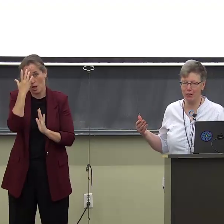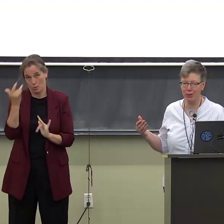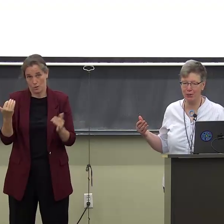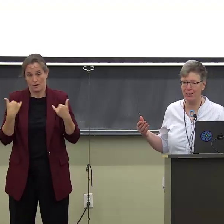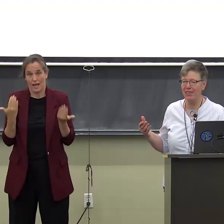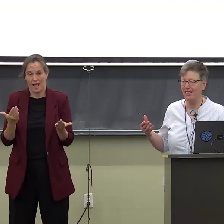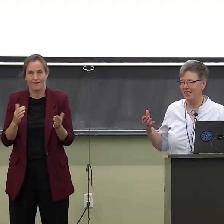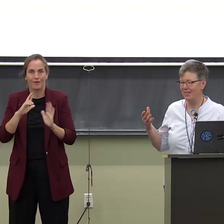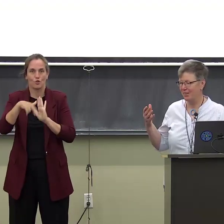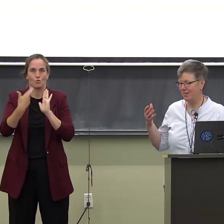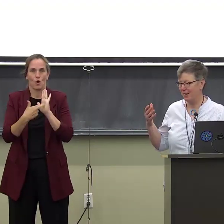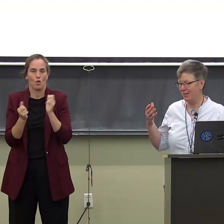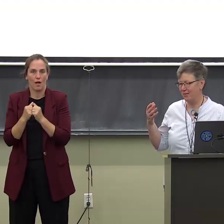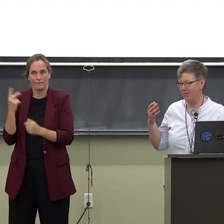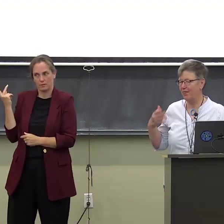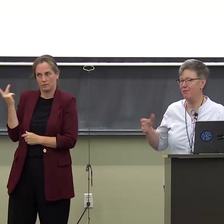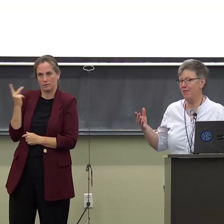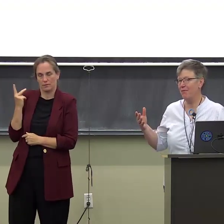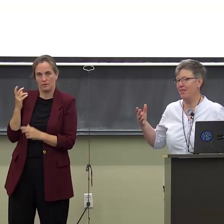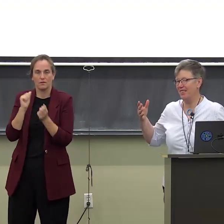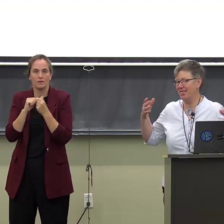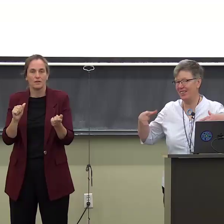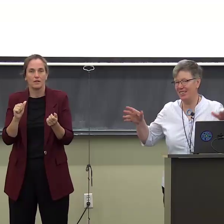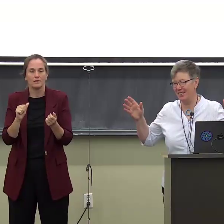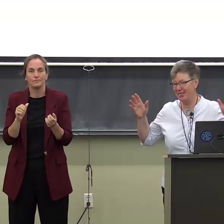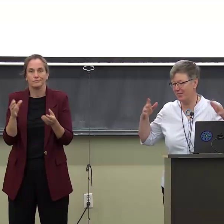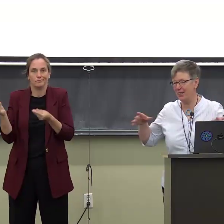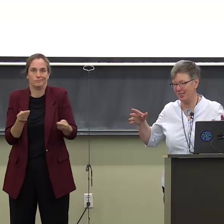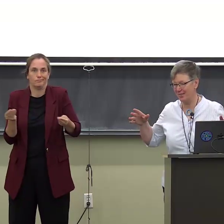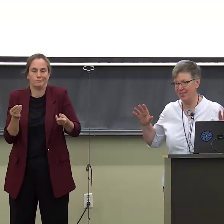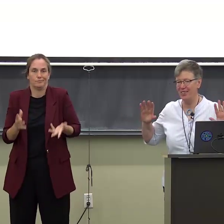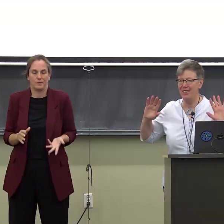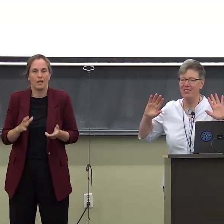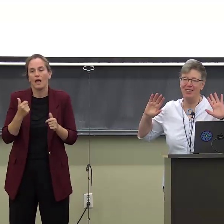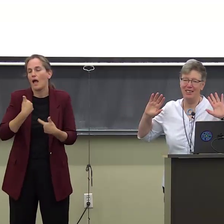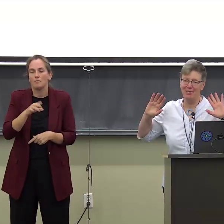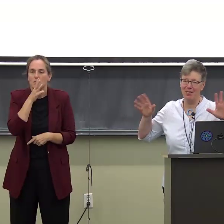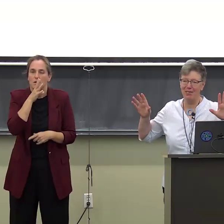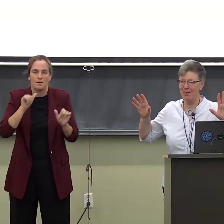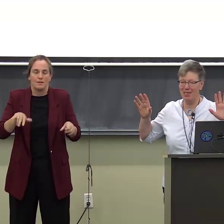of provocateurs, is I've been talking in this space